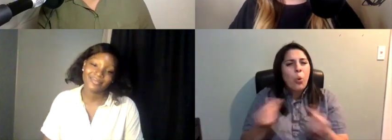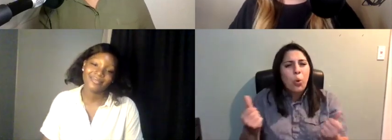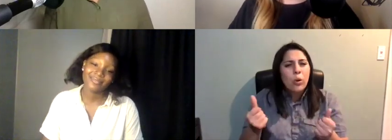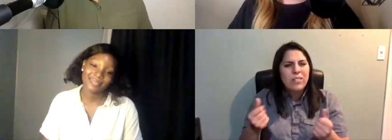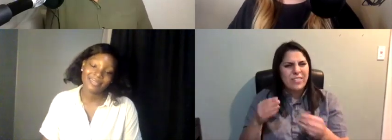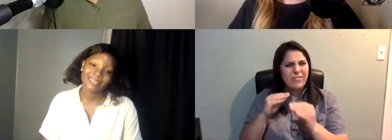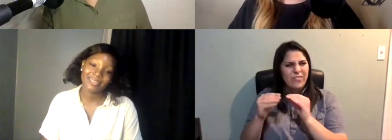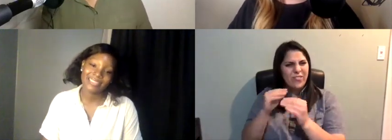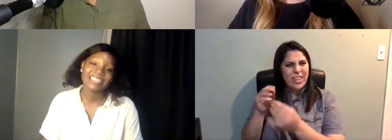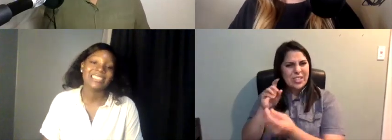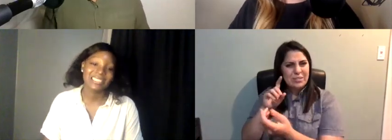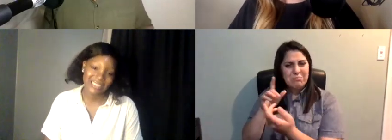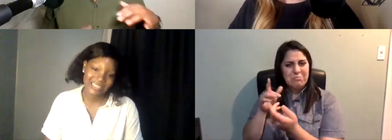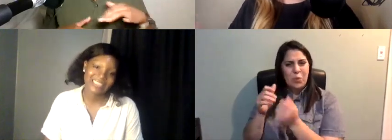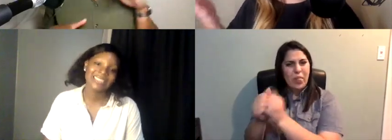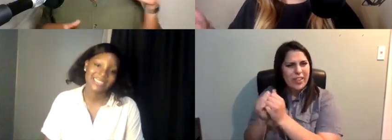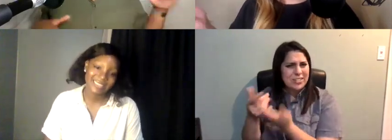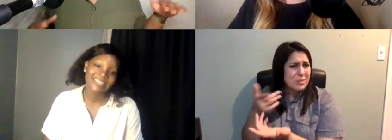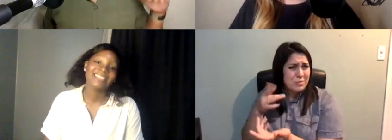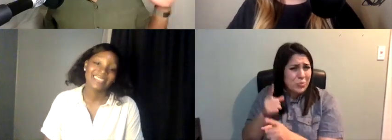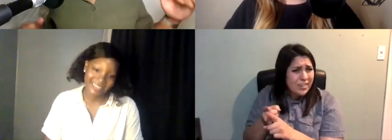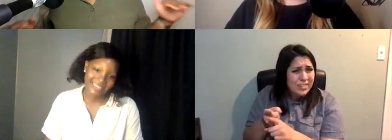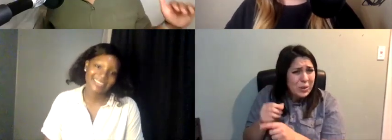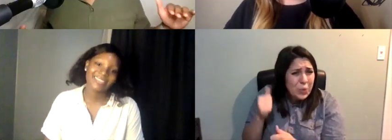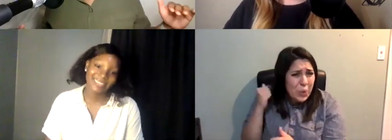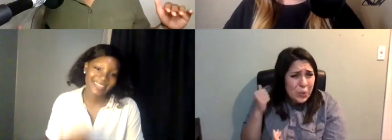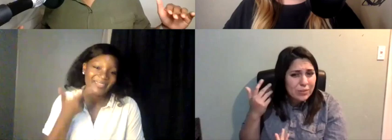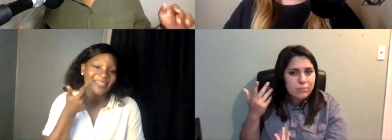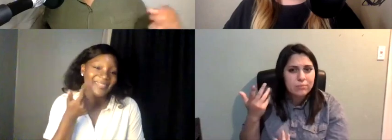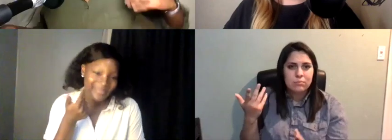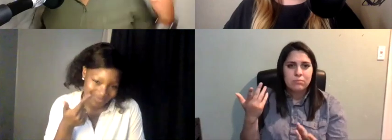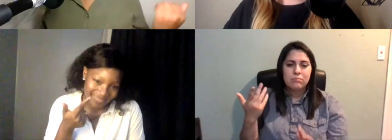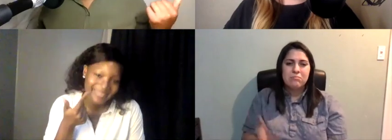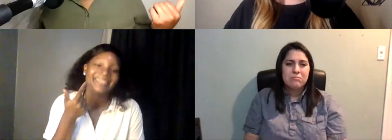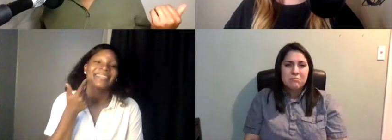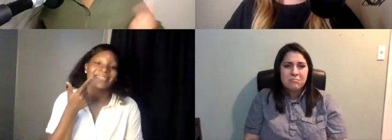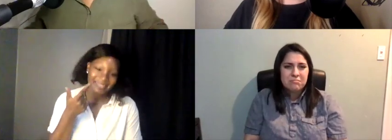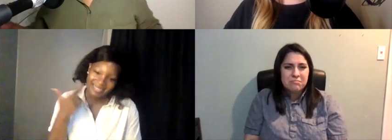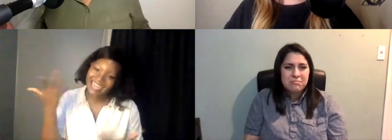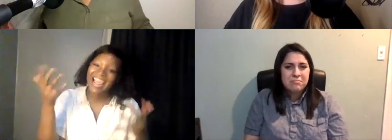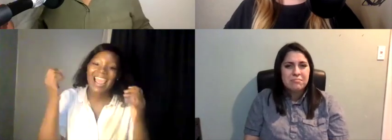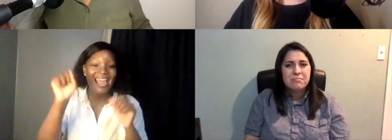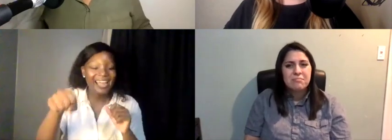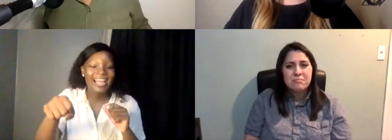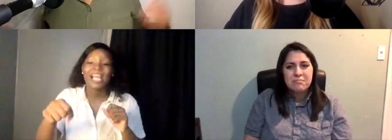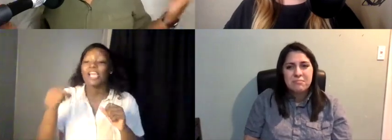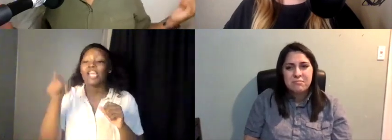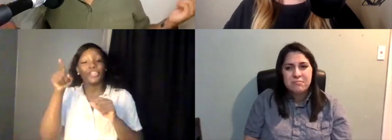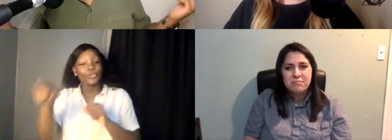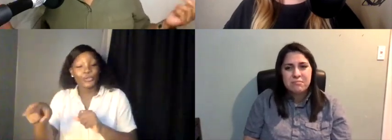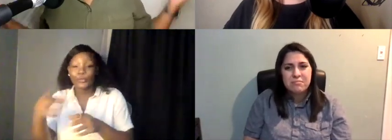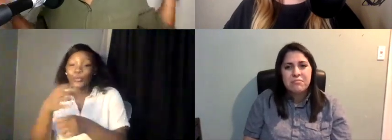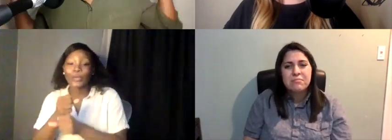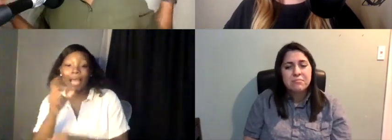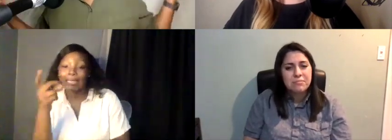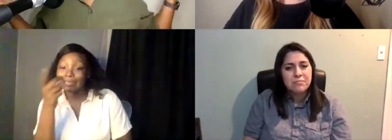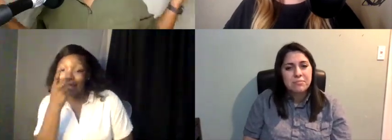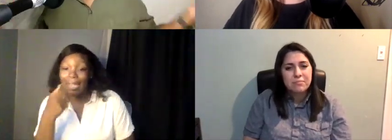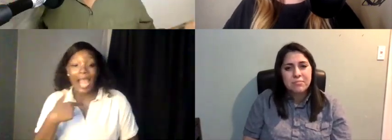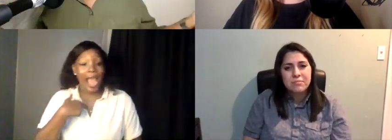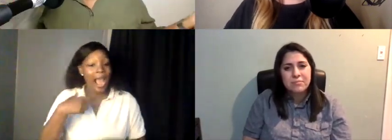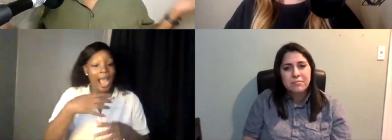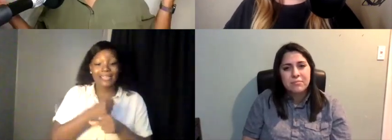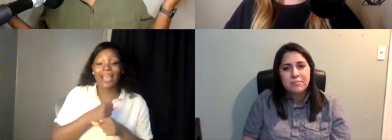this. Yeah, you've leveled the playing field. Yeah. You had a dick, I had a badge, or the other way, or both